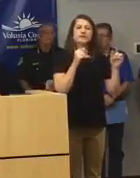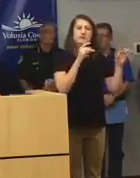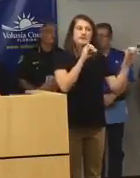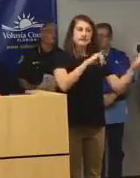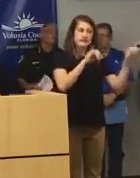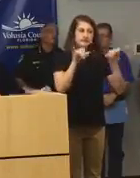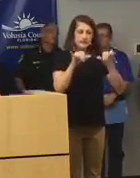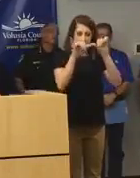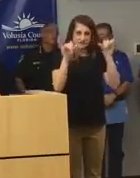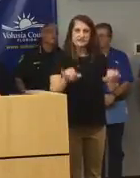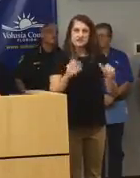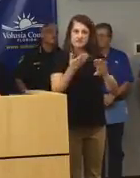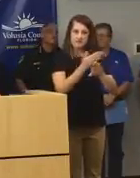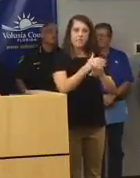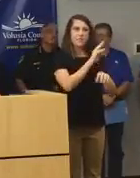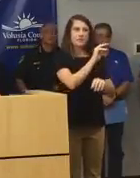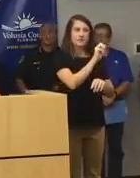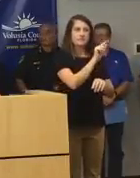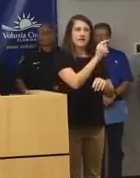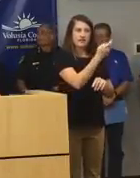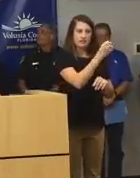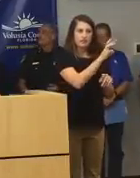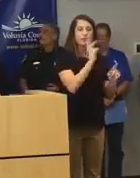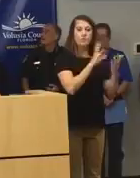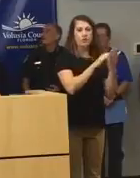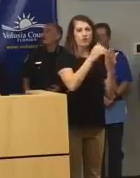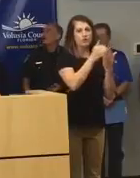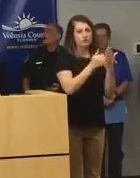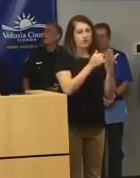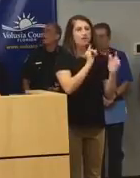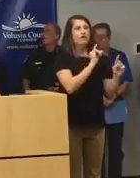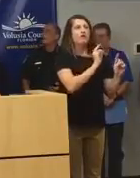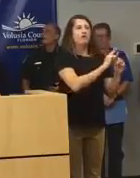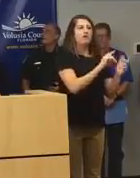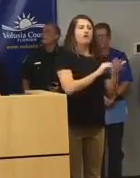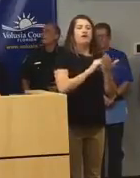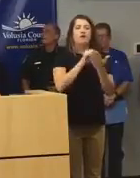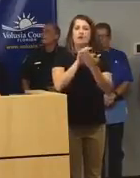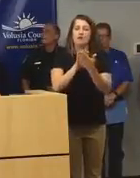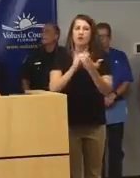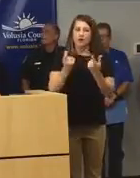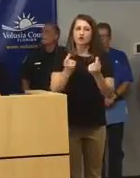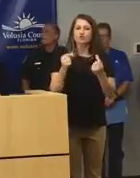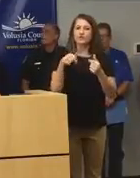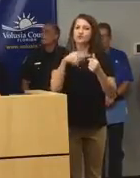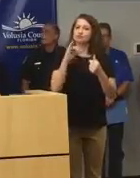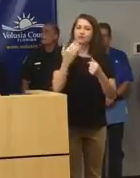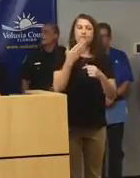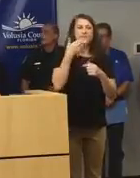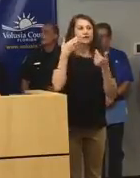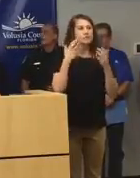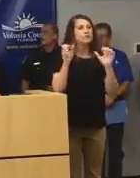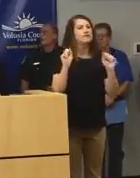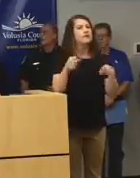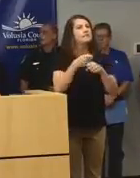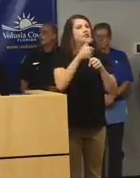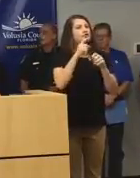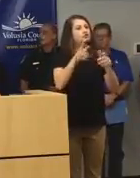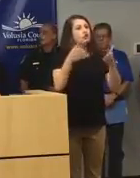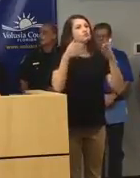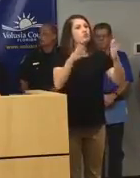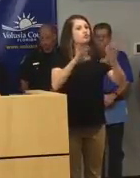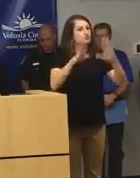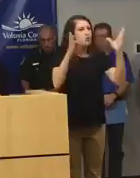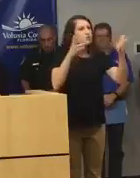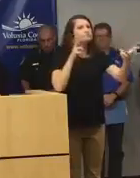system in place that we had with Matthew and then some, we've learned some things. And I think we're doing the job the best we can in terms of making sure the streets are open and